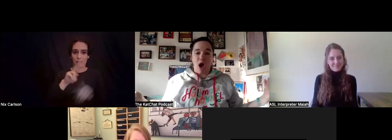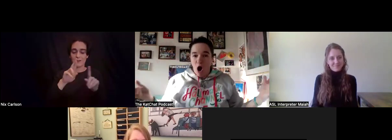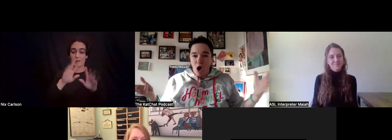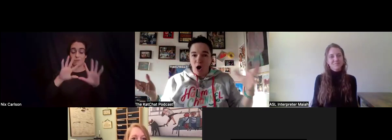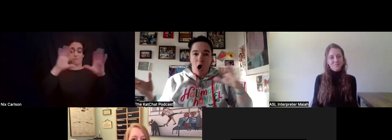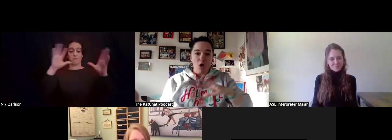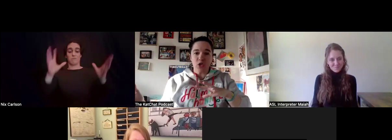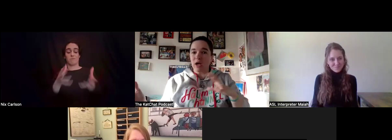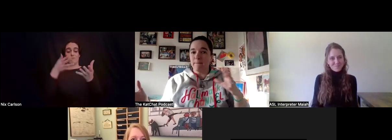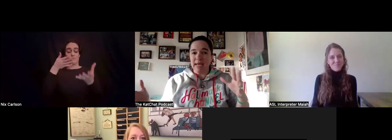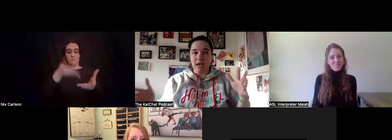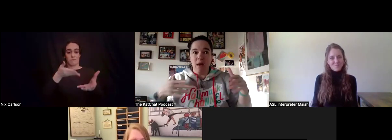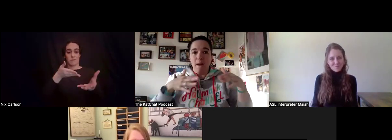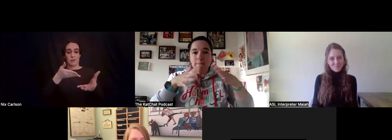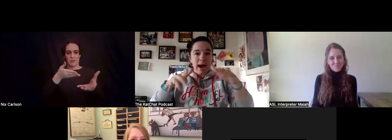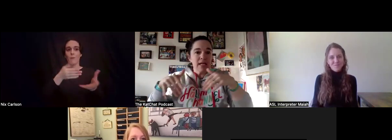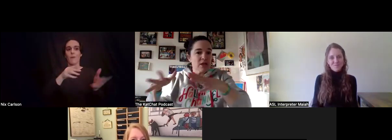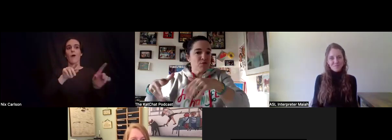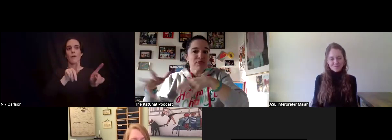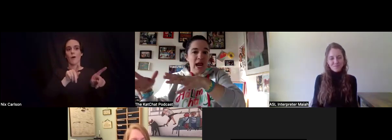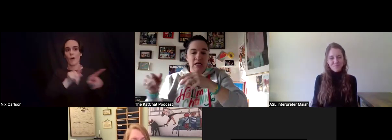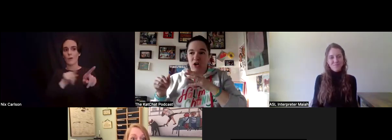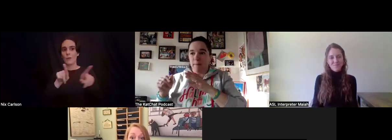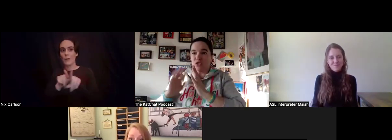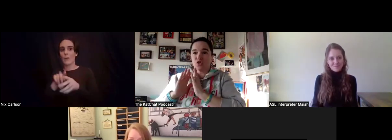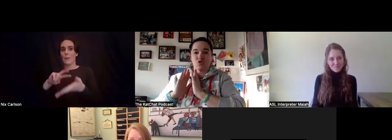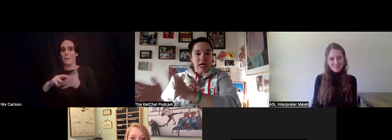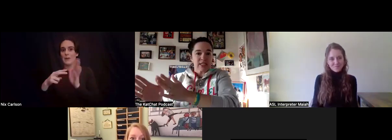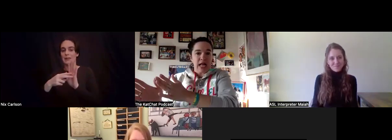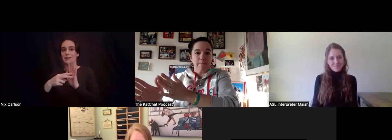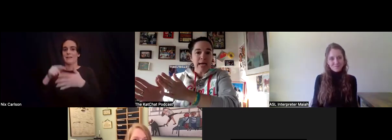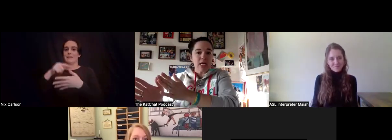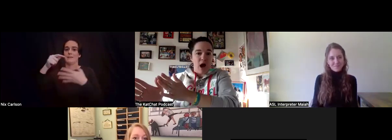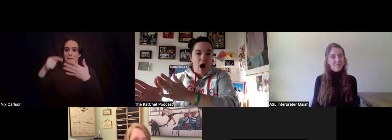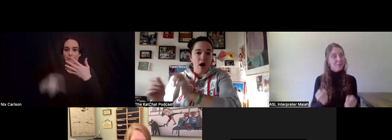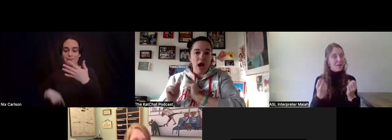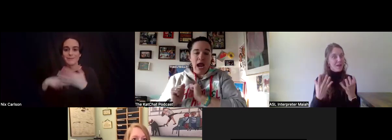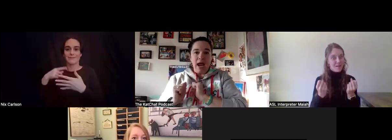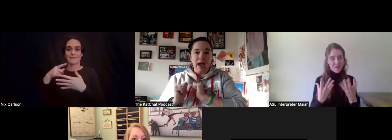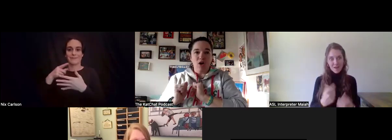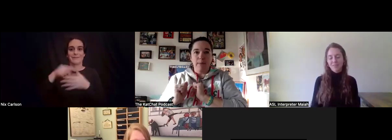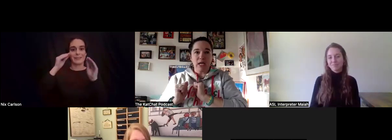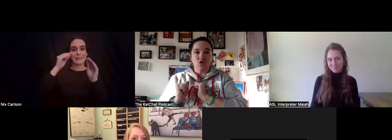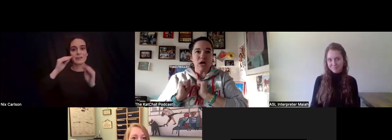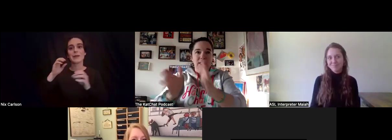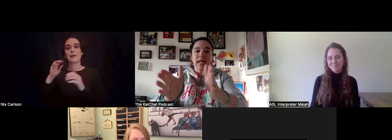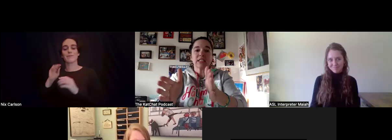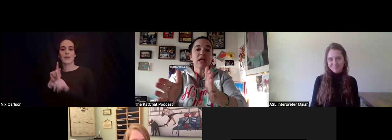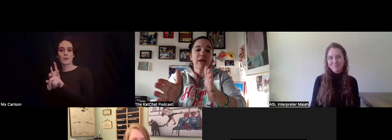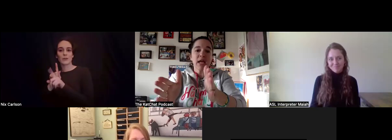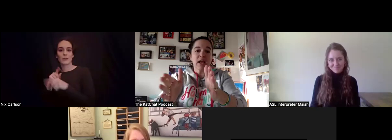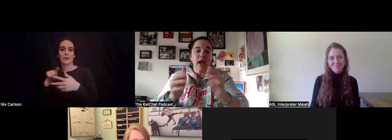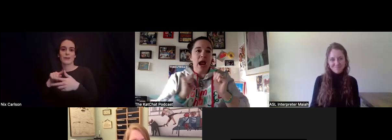but PR also can mean many different things. It could be many, directly many, right. media, it could be